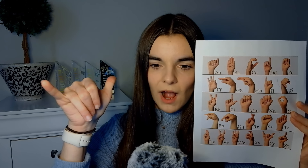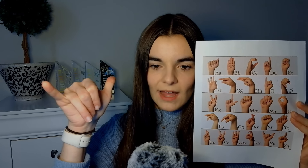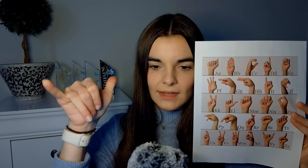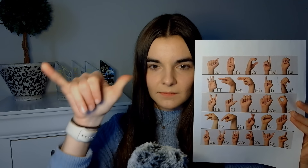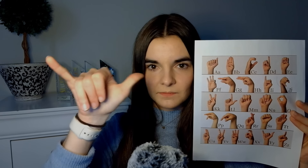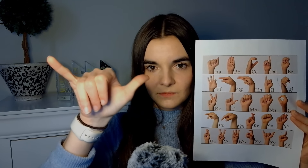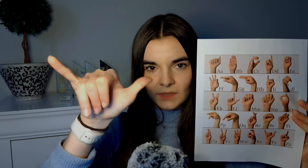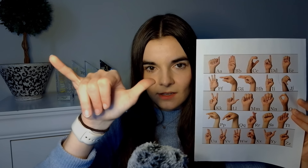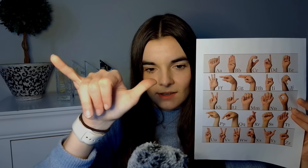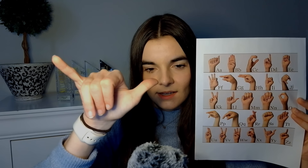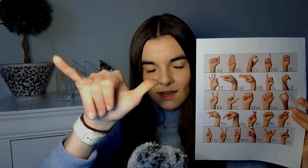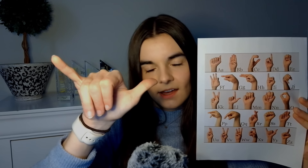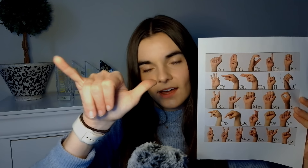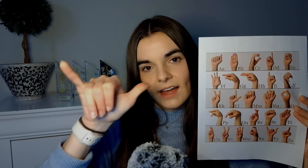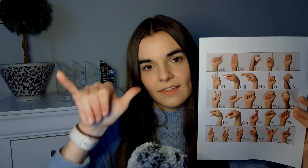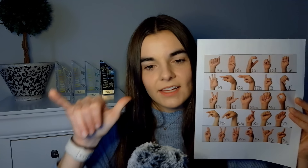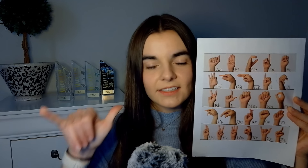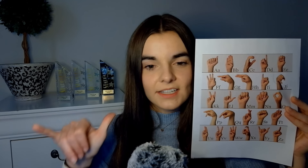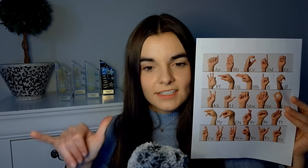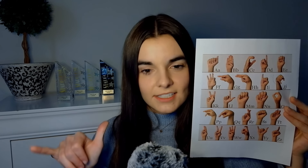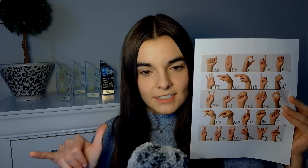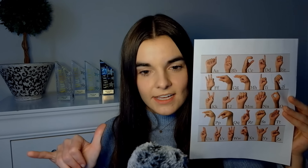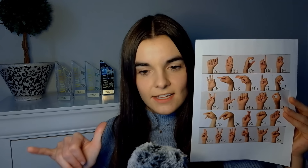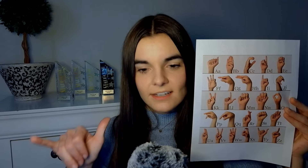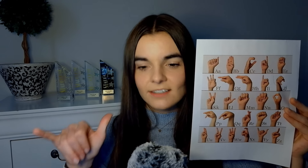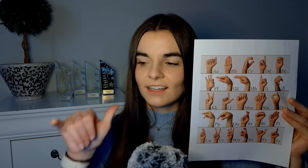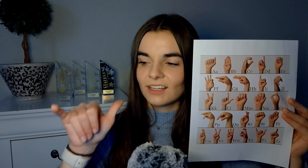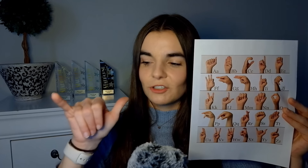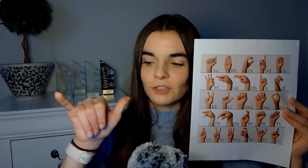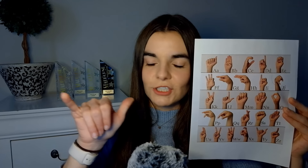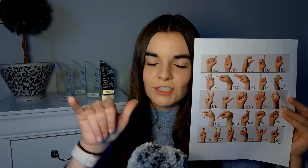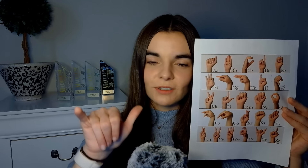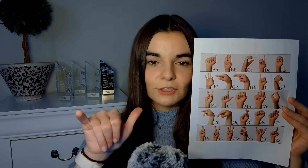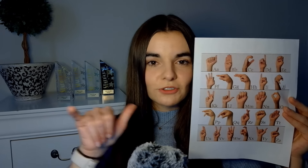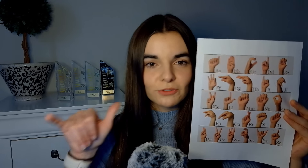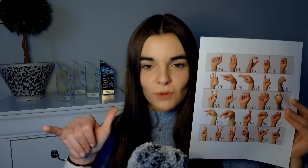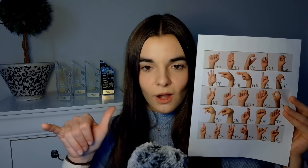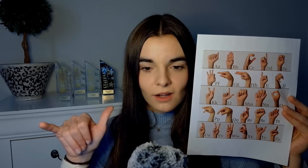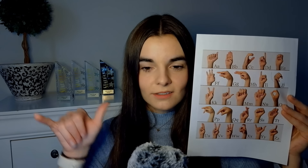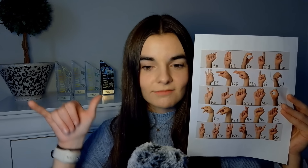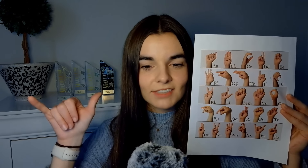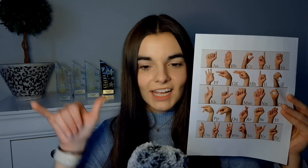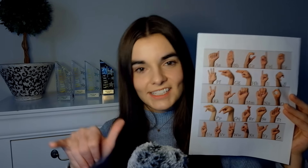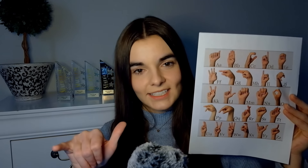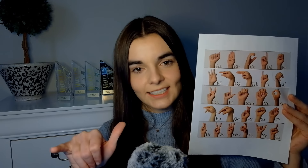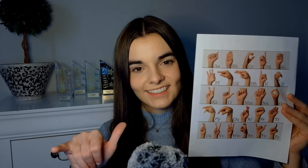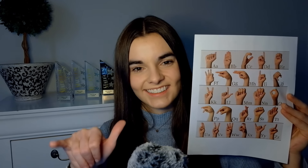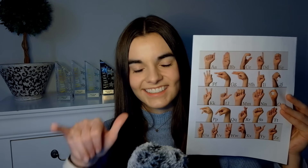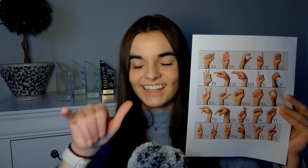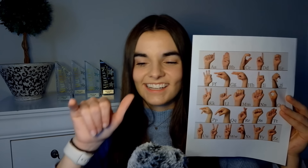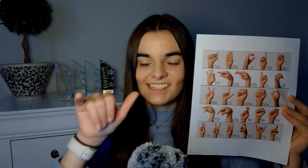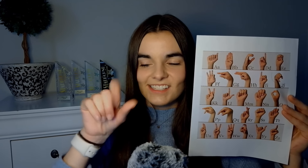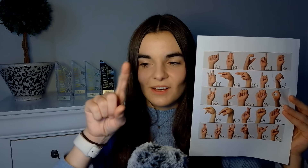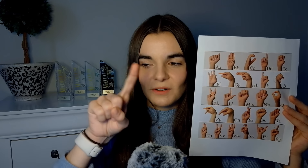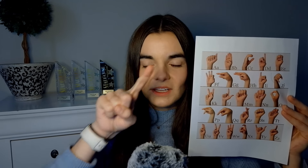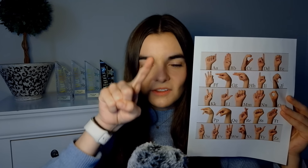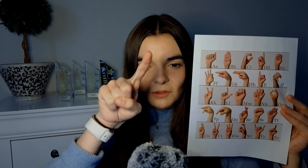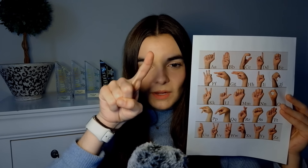Y. And then Z, you're just gonna draw a Z. So either with